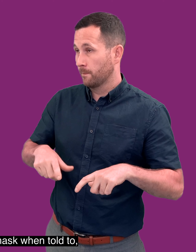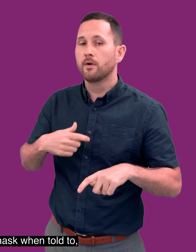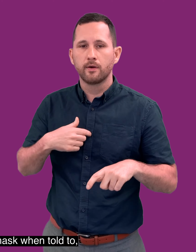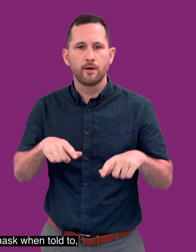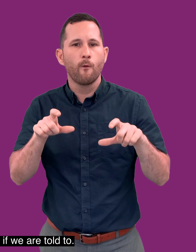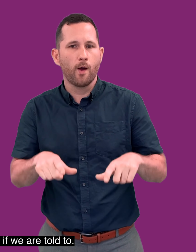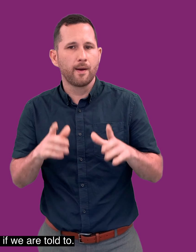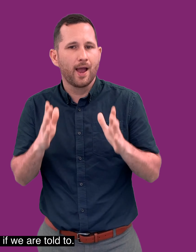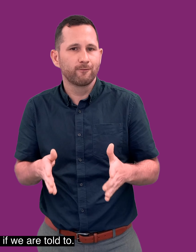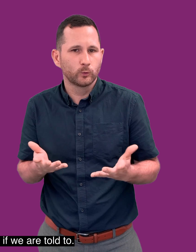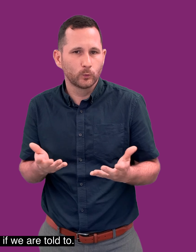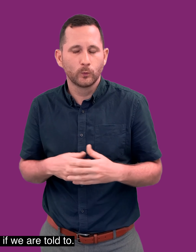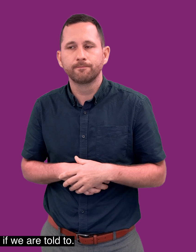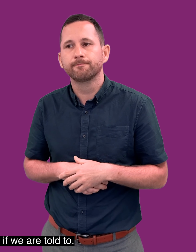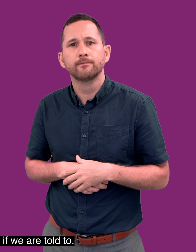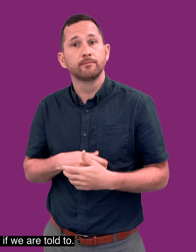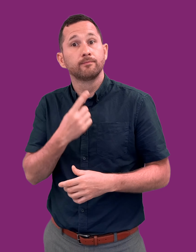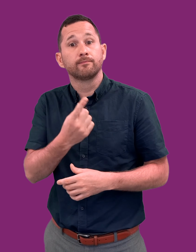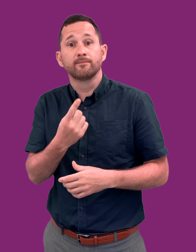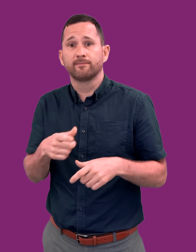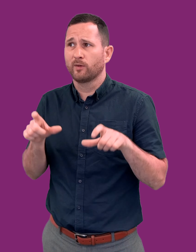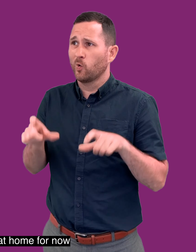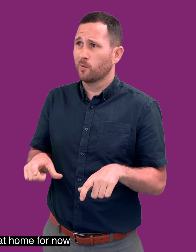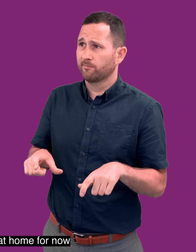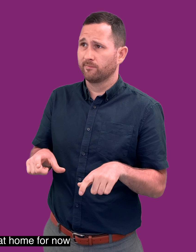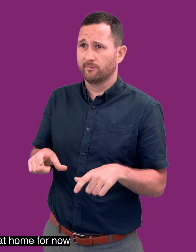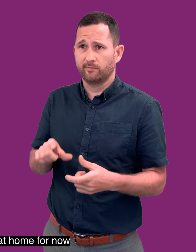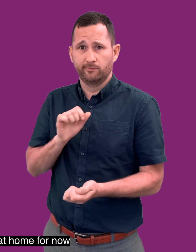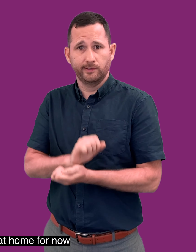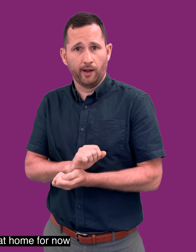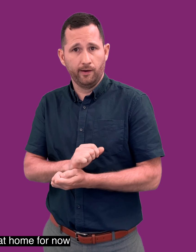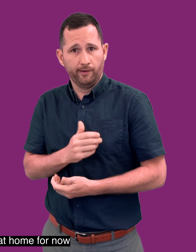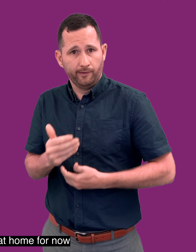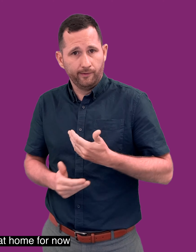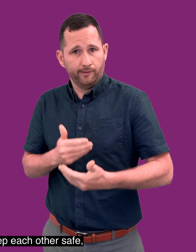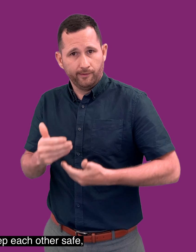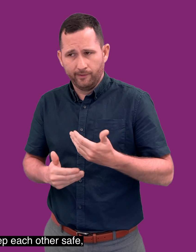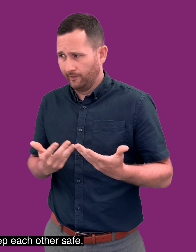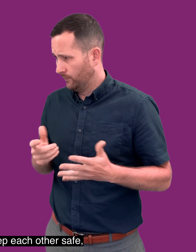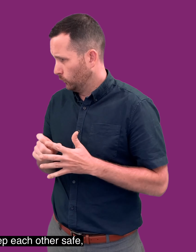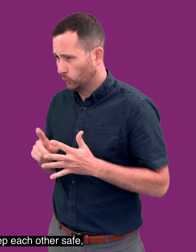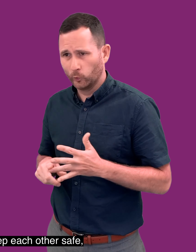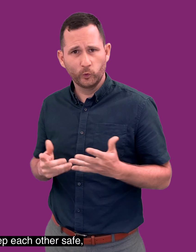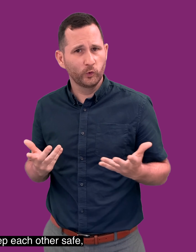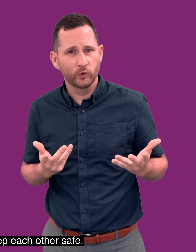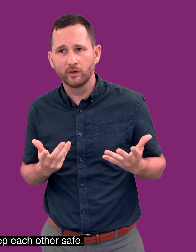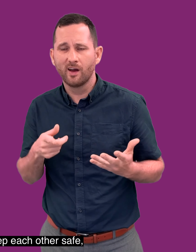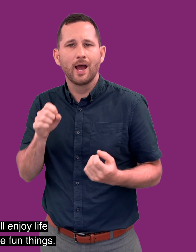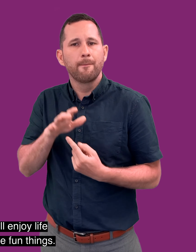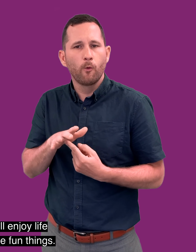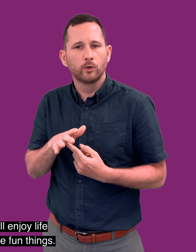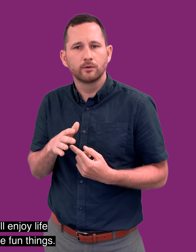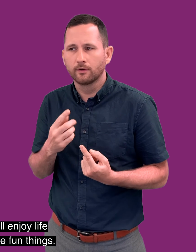staying at home if we are told to. If you're stuck at home for now and helping to keep each other safe, we can still enjoy